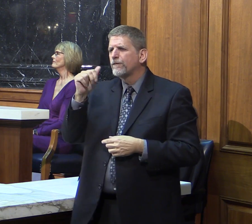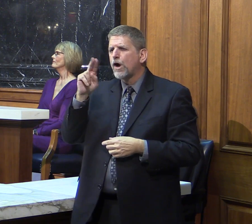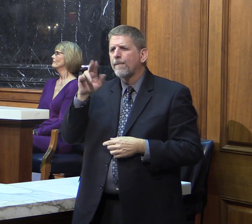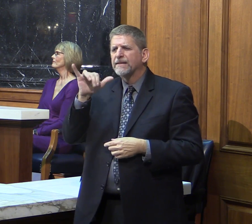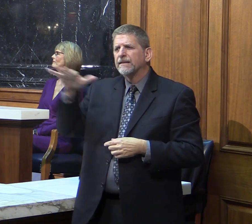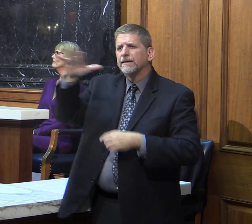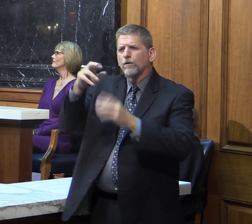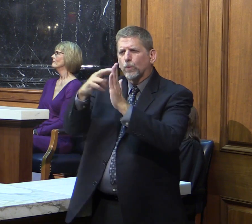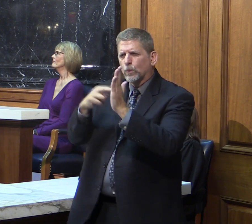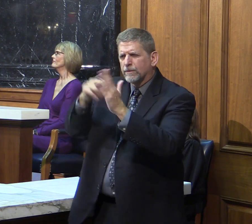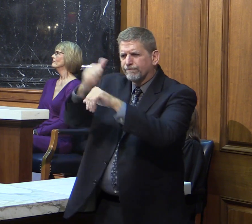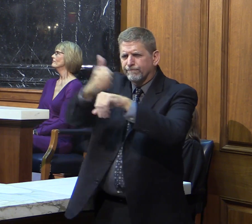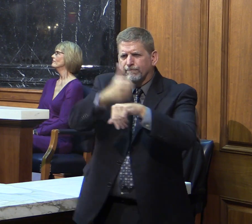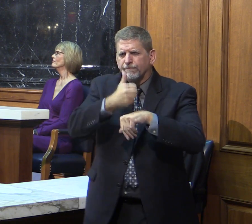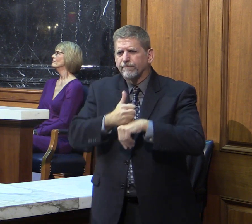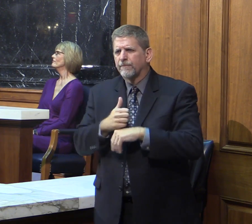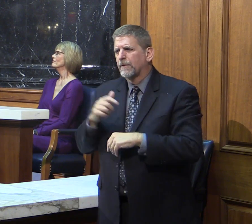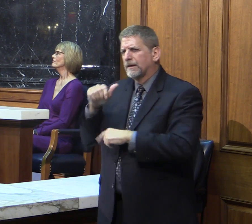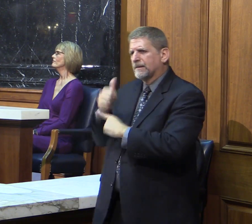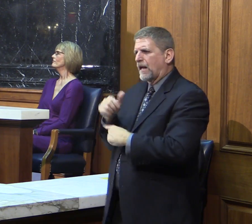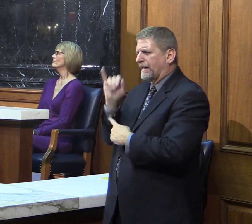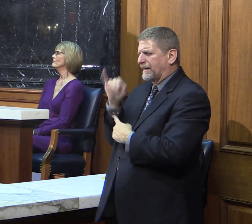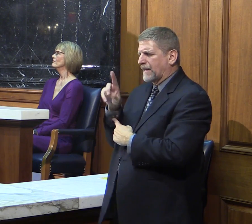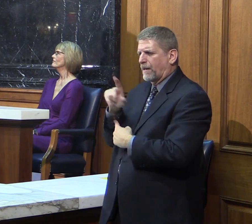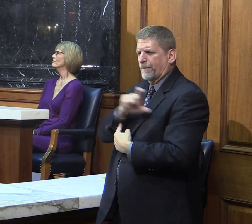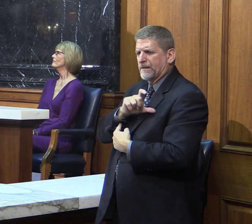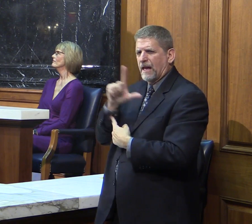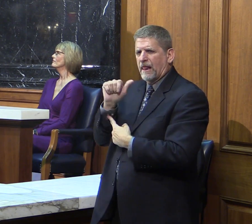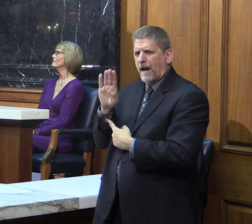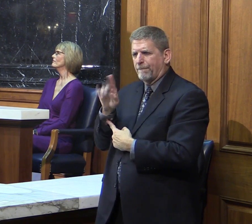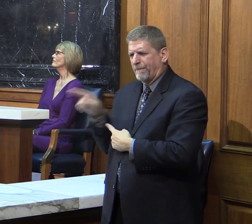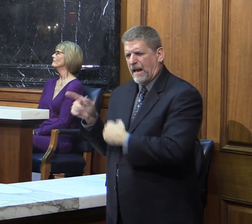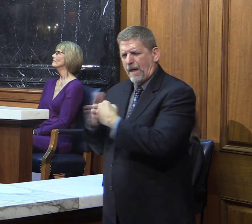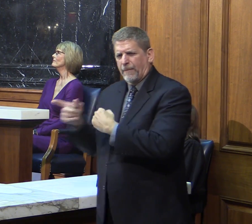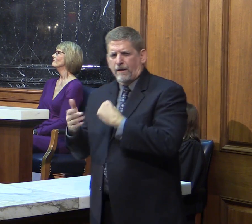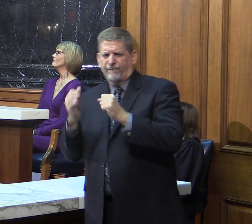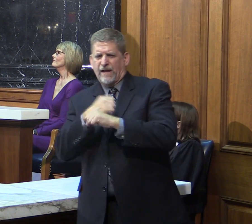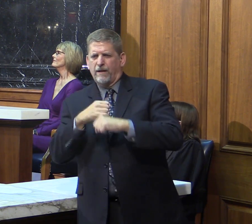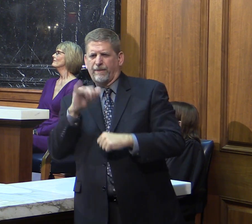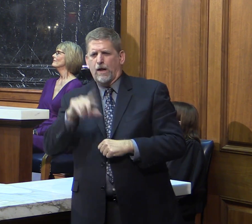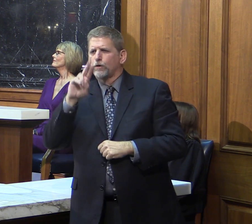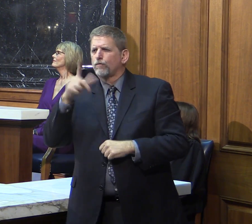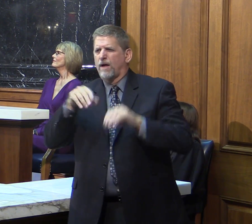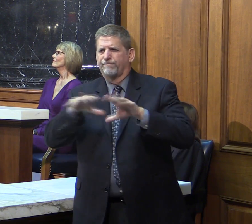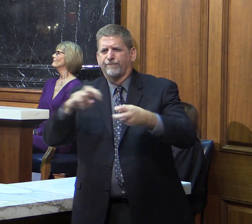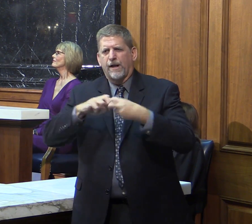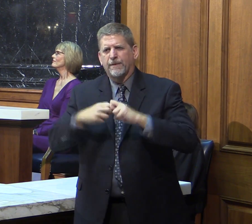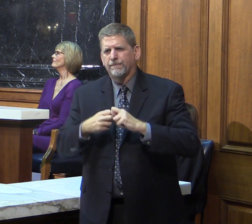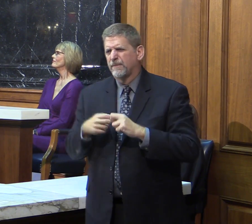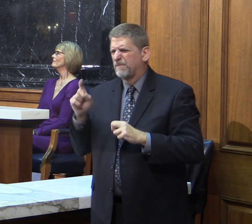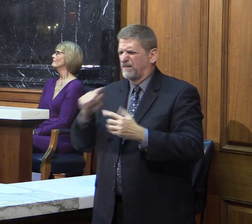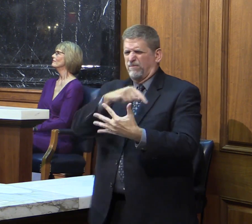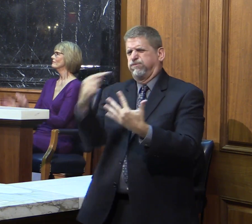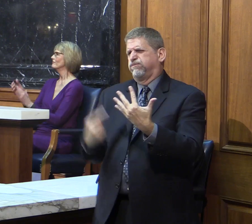fight the drug epidemic. This is a fight that we can and must win if we're going to take Indiana to that next level.